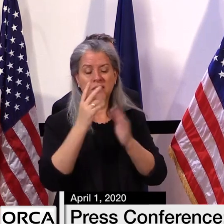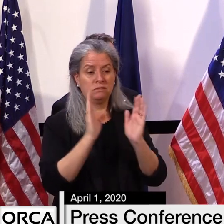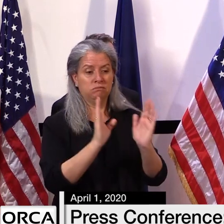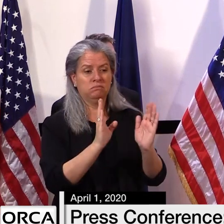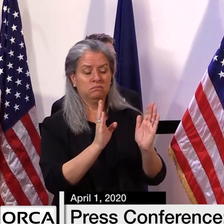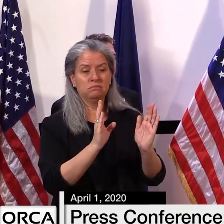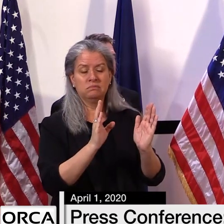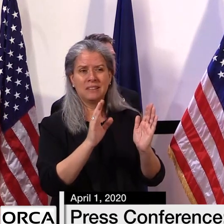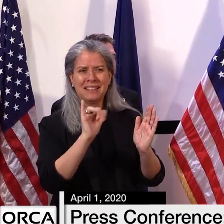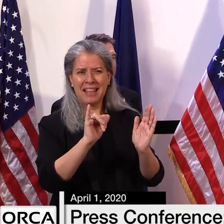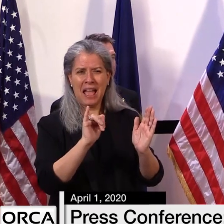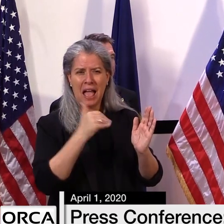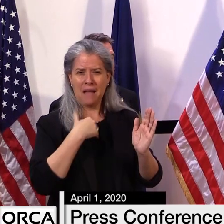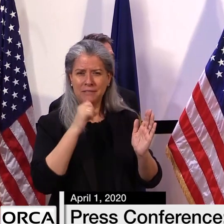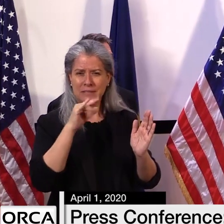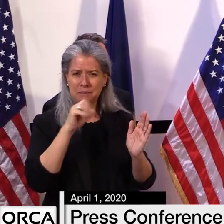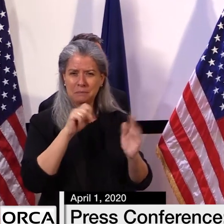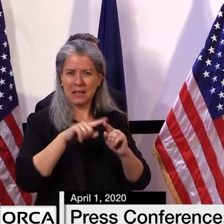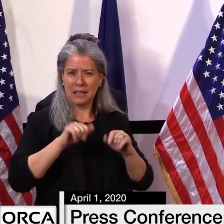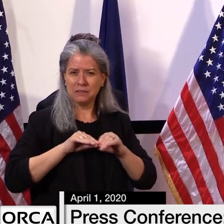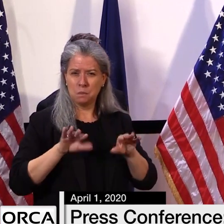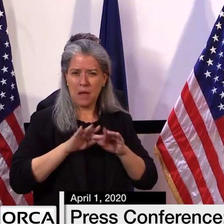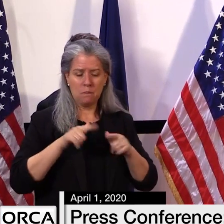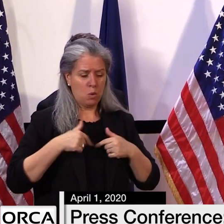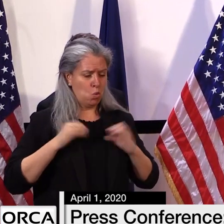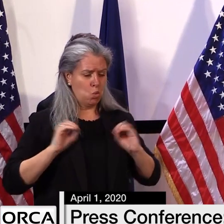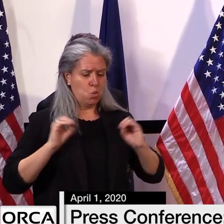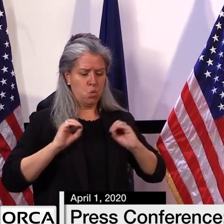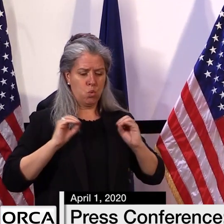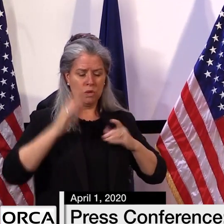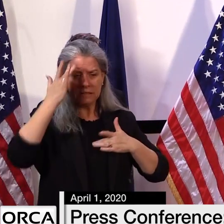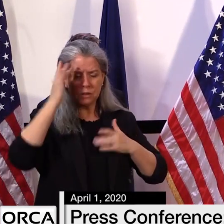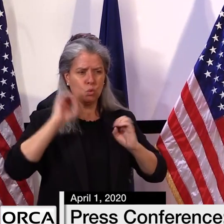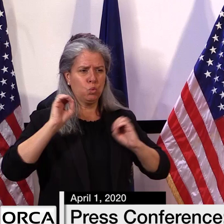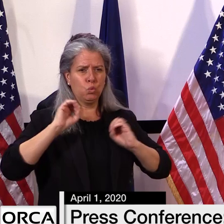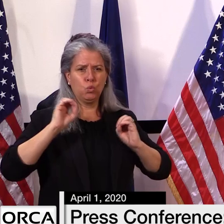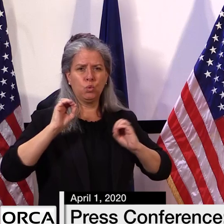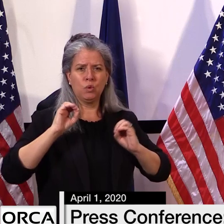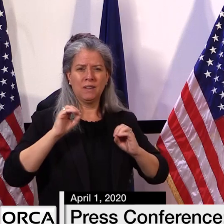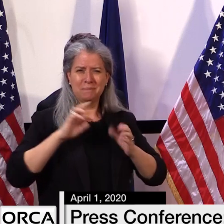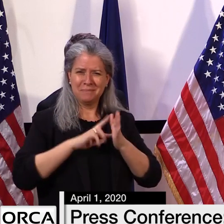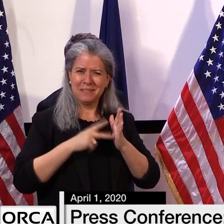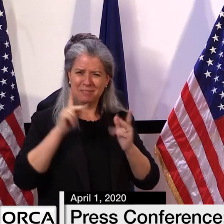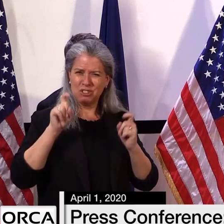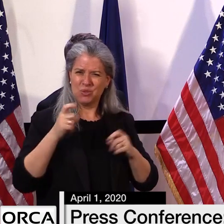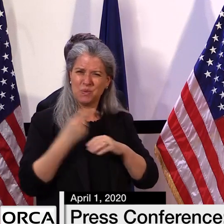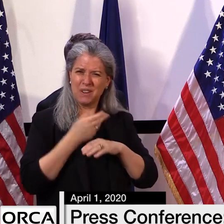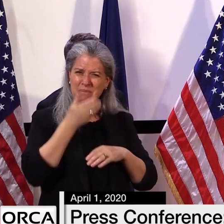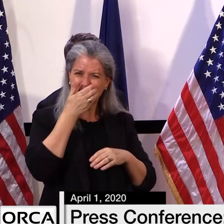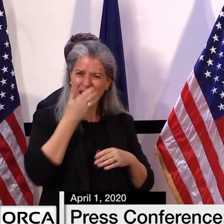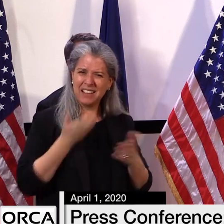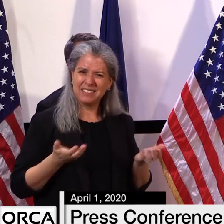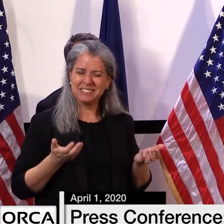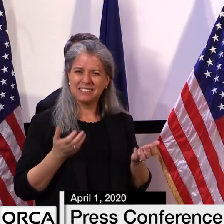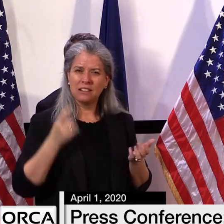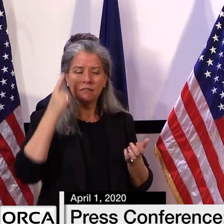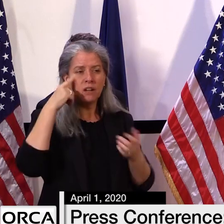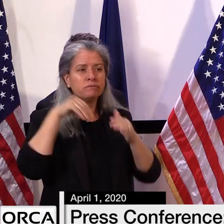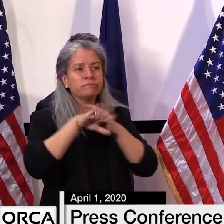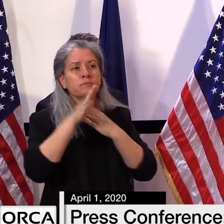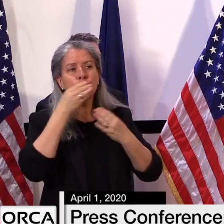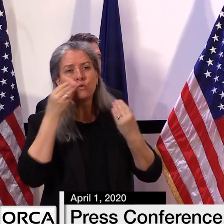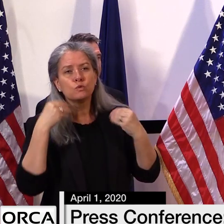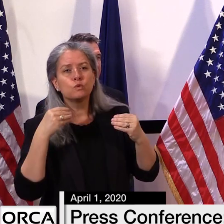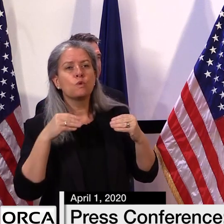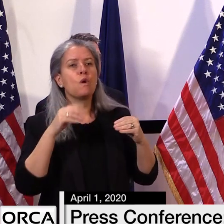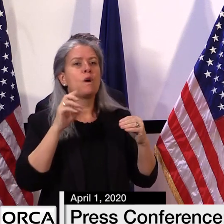symptomatic, but they can spread the virus during that time. So shouldn't people be wearing masks in somewhere like, say, grocery stores to minimize